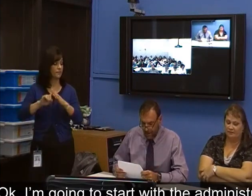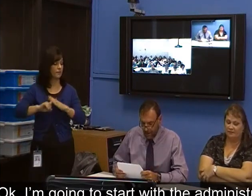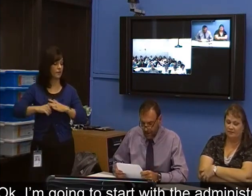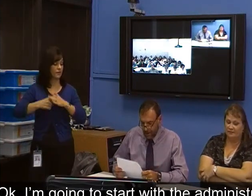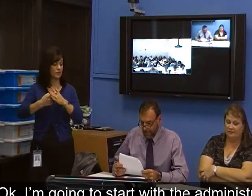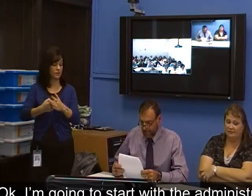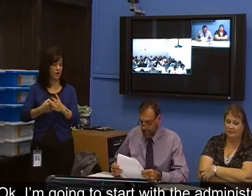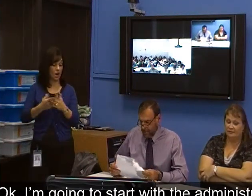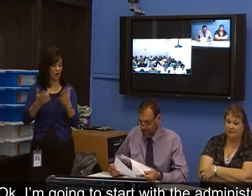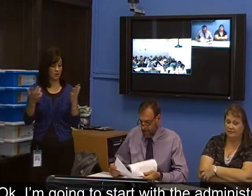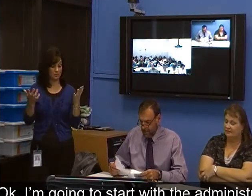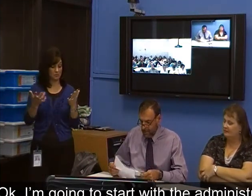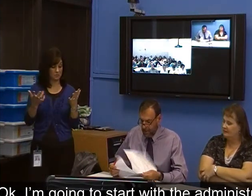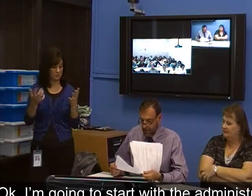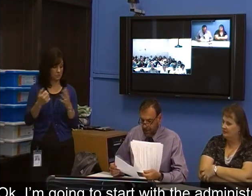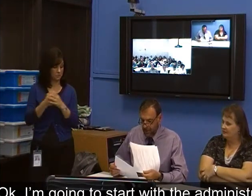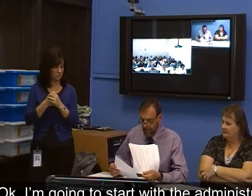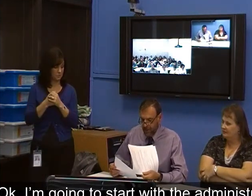the